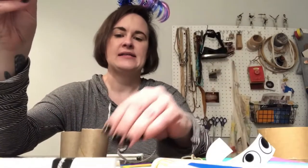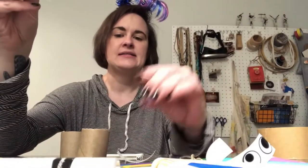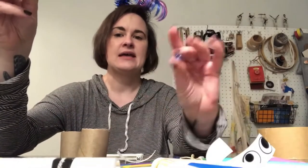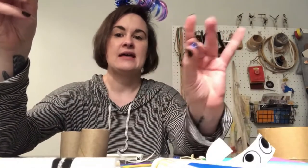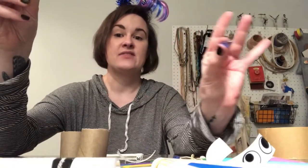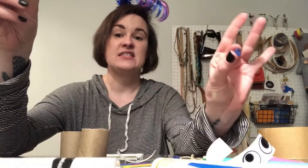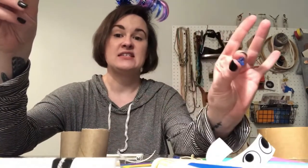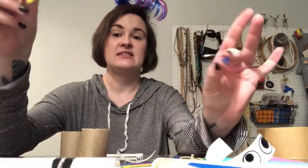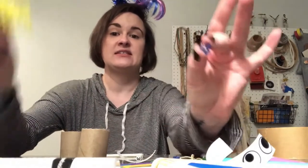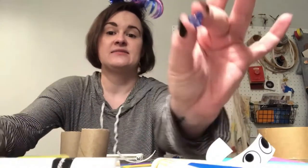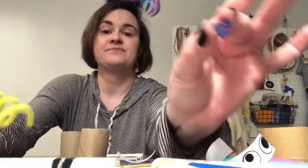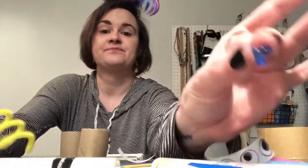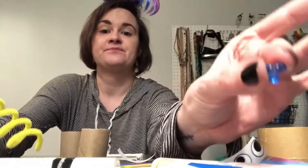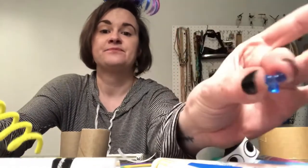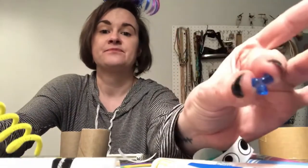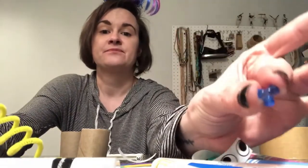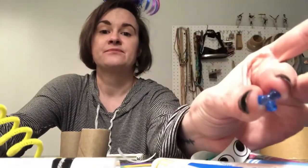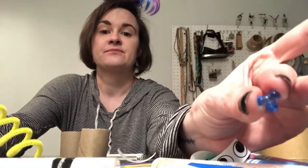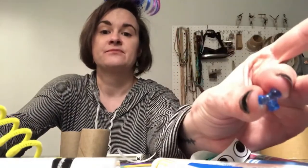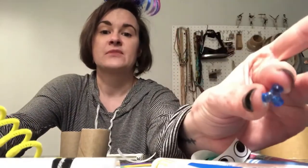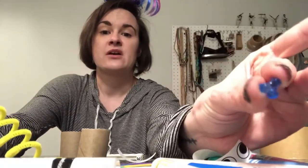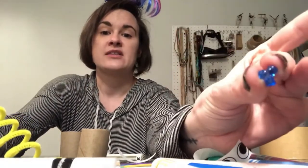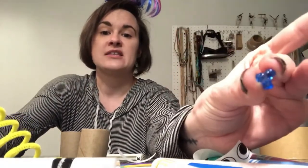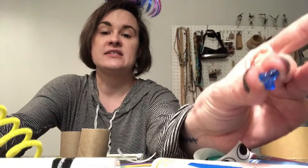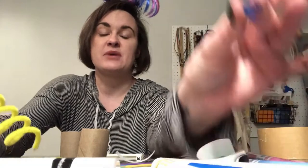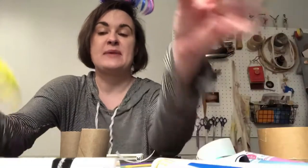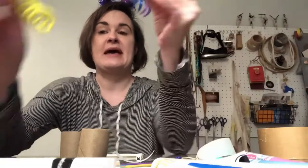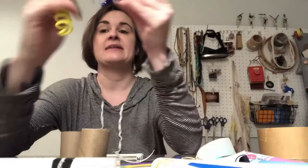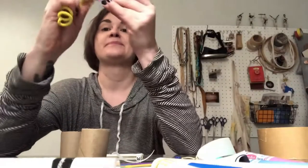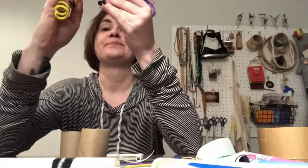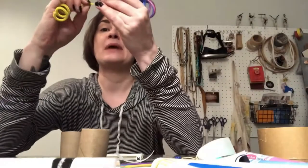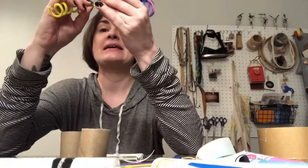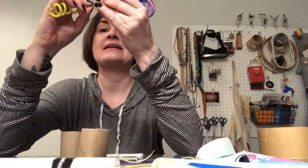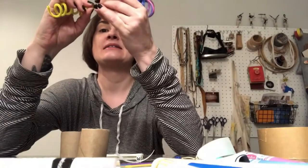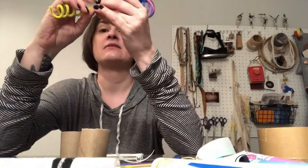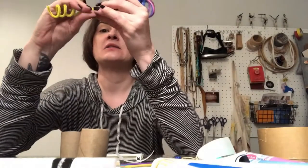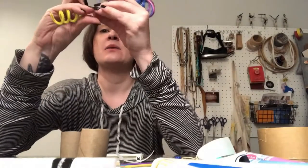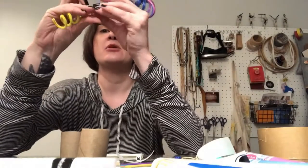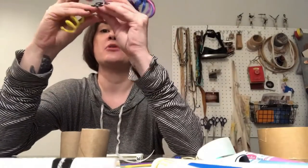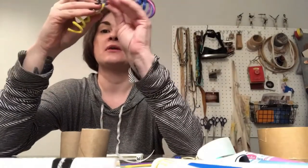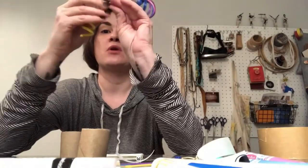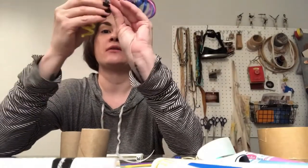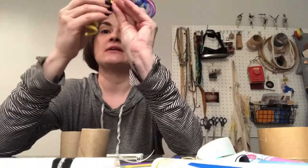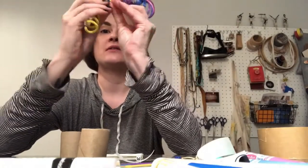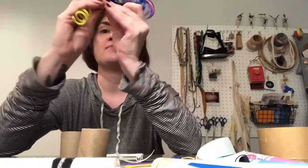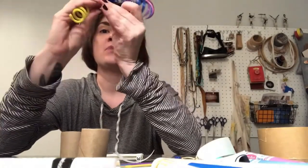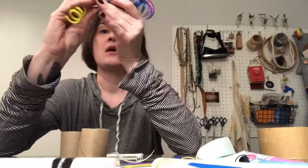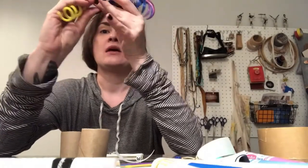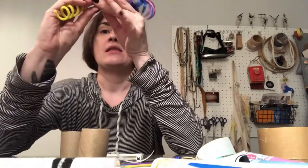And I have these. I got these in my bag, my kit. So I'm gonna put them right on the end. That